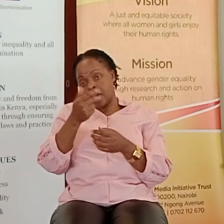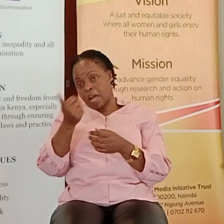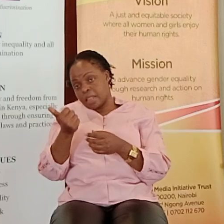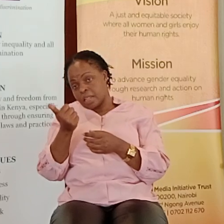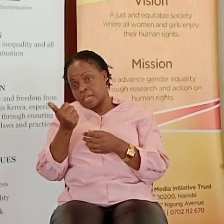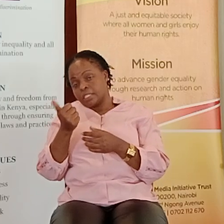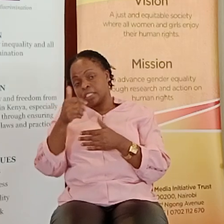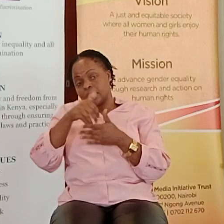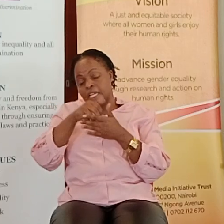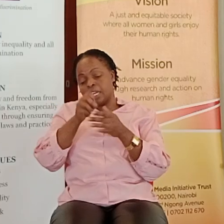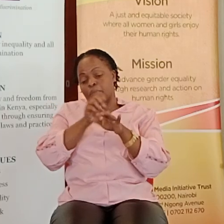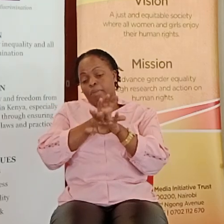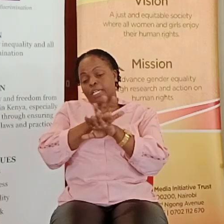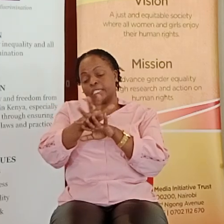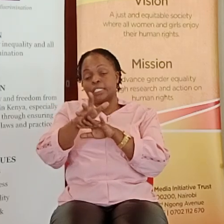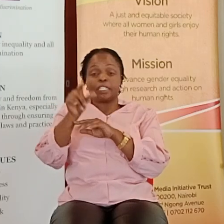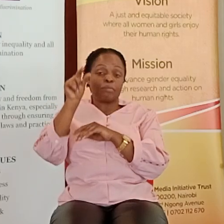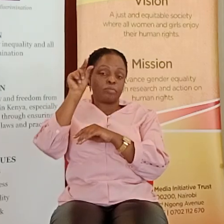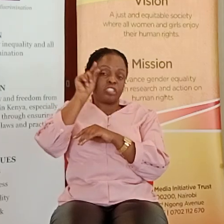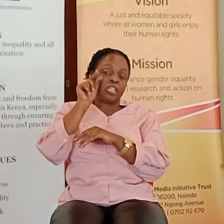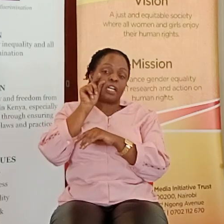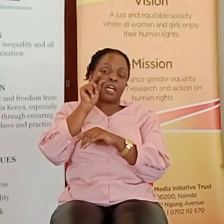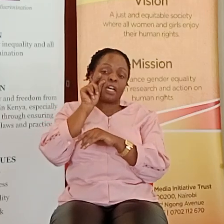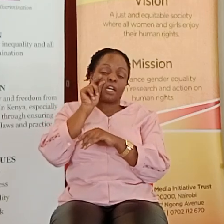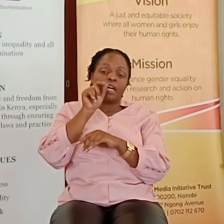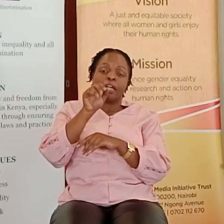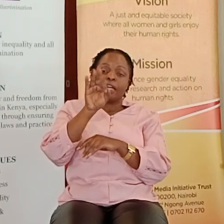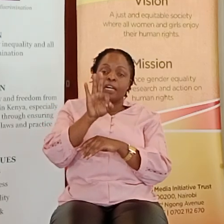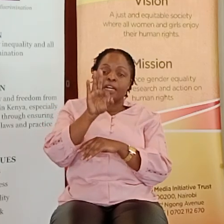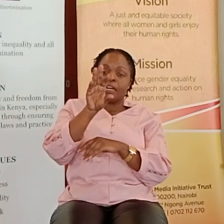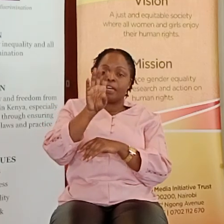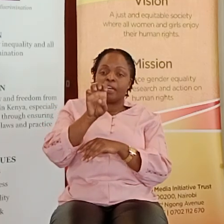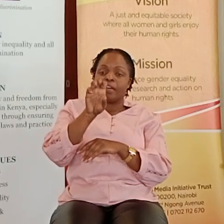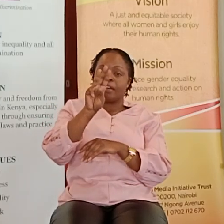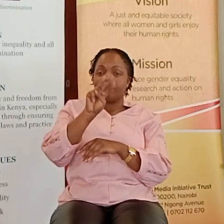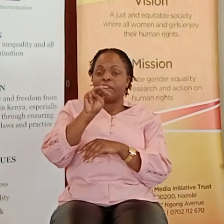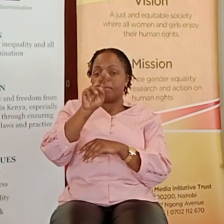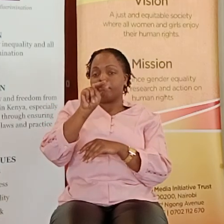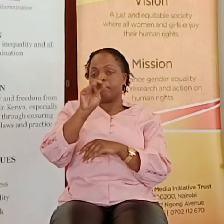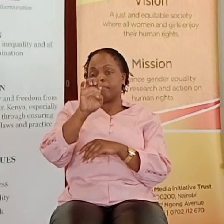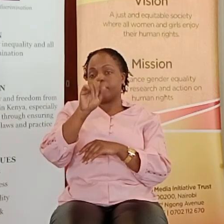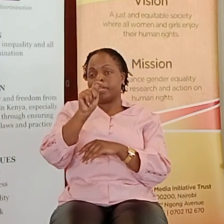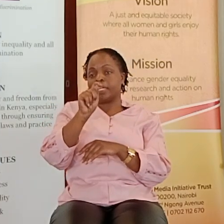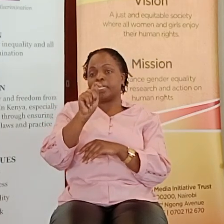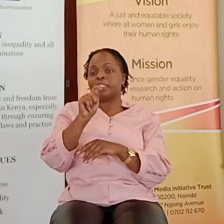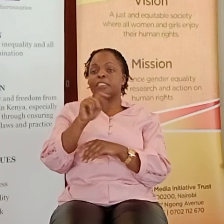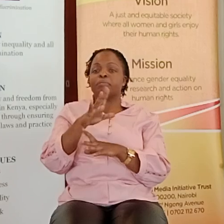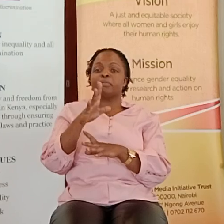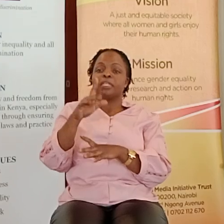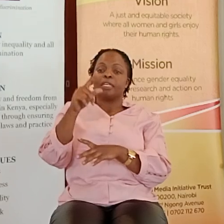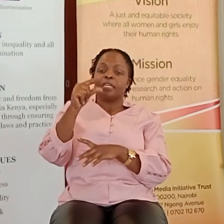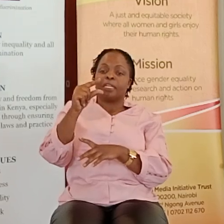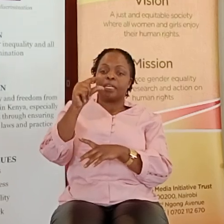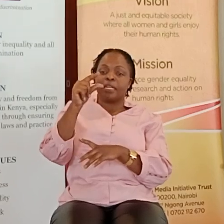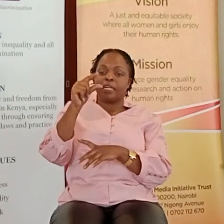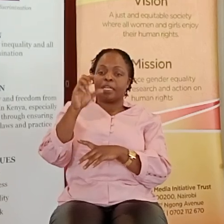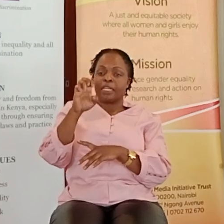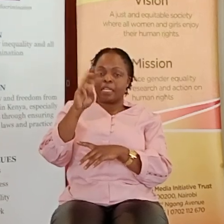mainstream gender work, Feminet, Game Trust, and many others